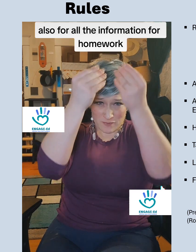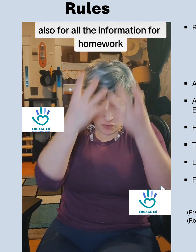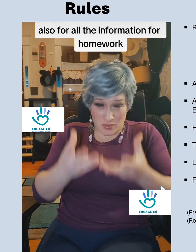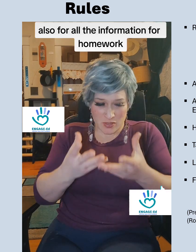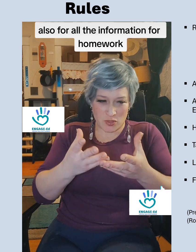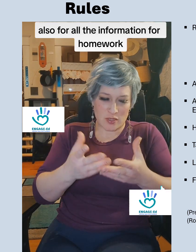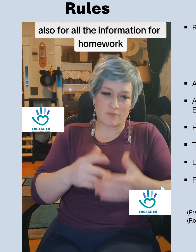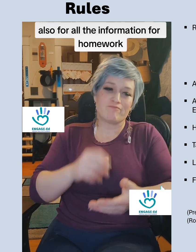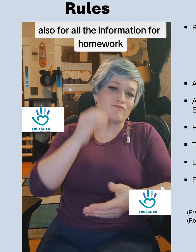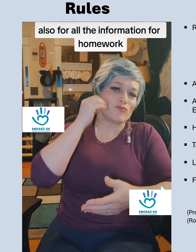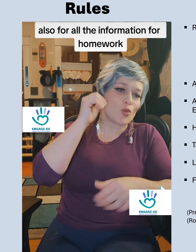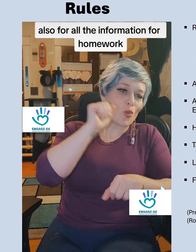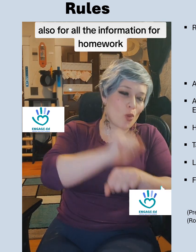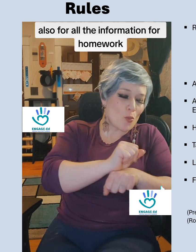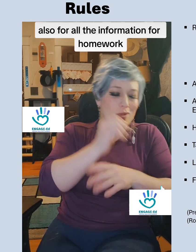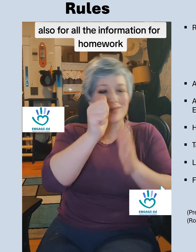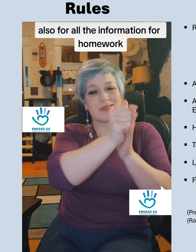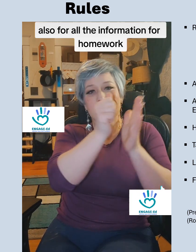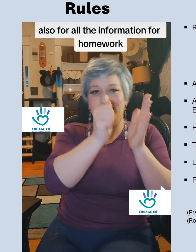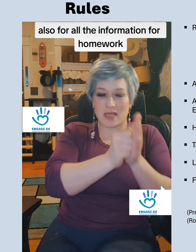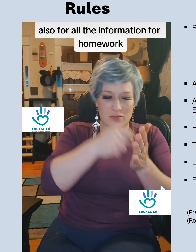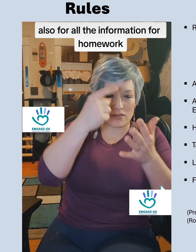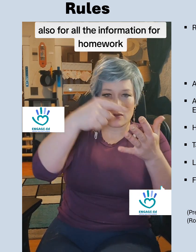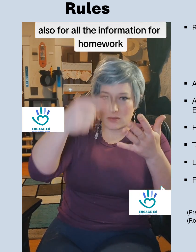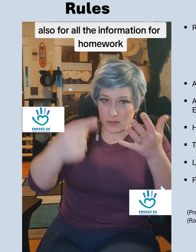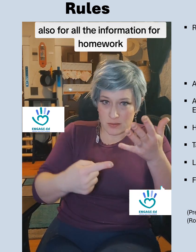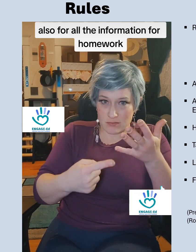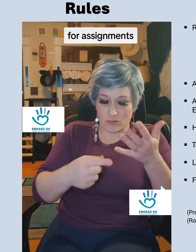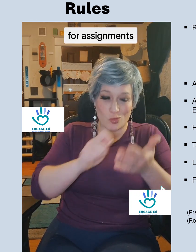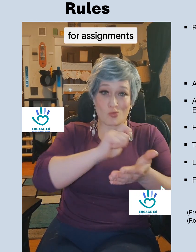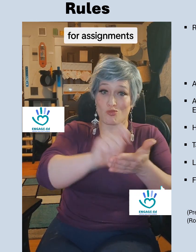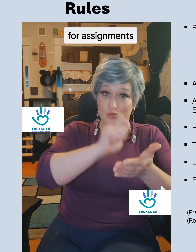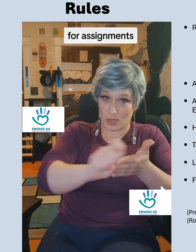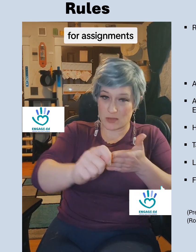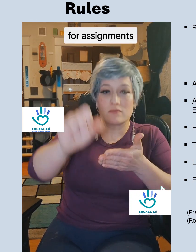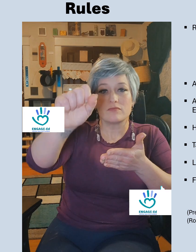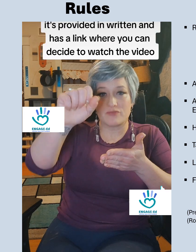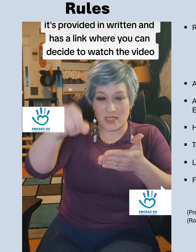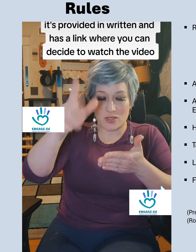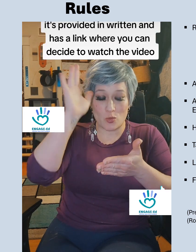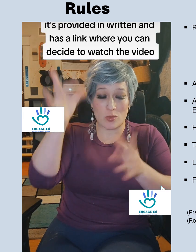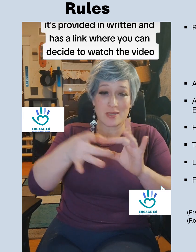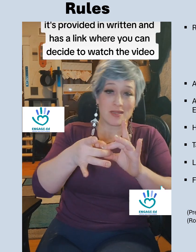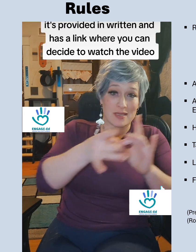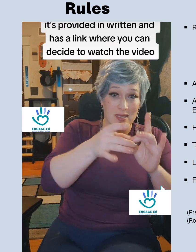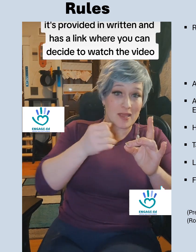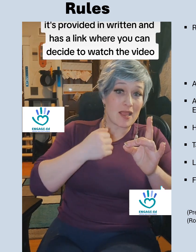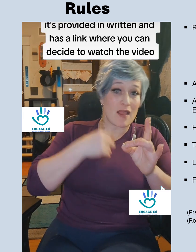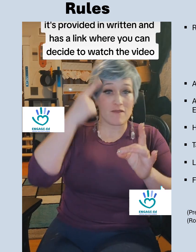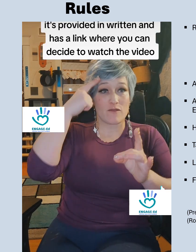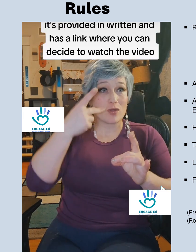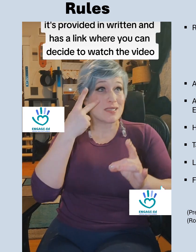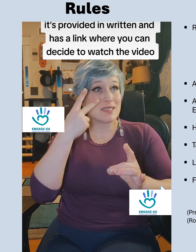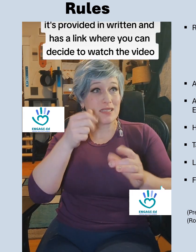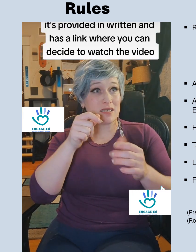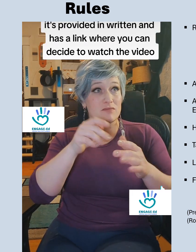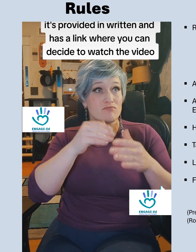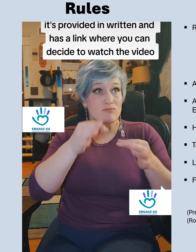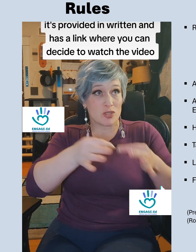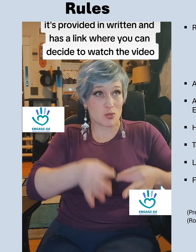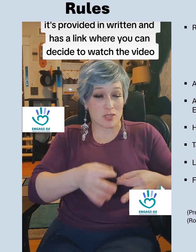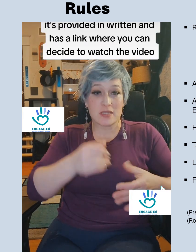Also, for all the information, for homework, for assignments, it's provided in written and has a